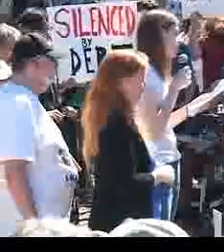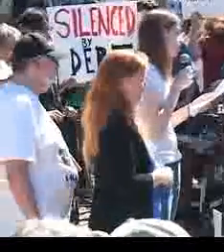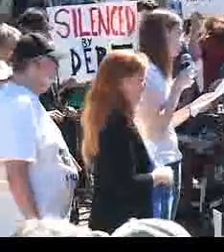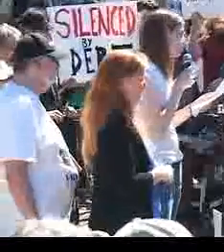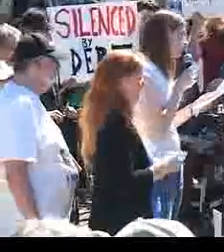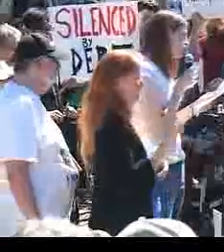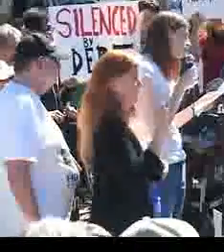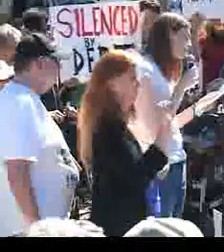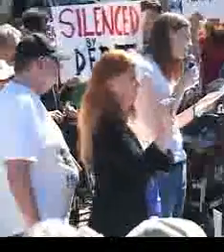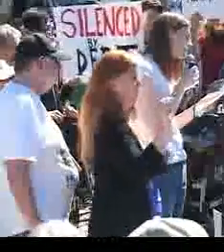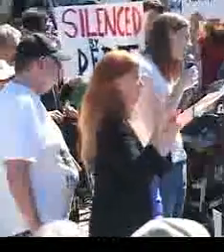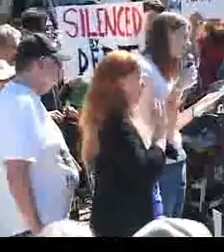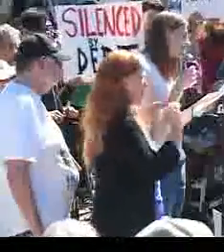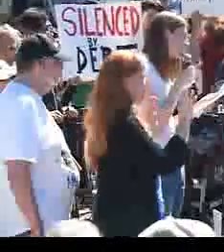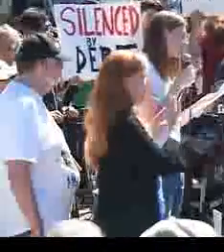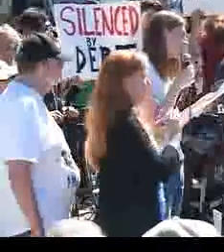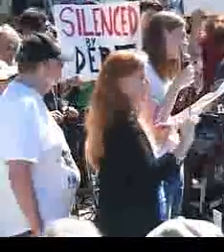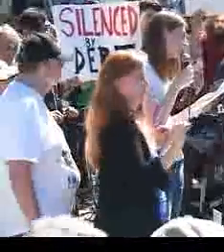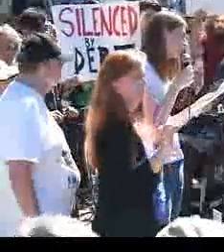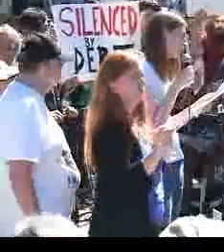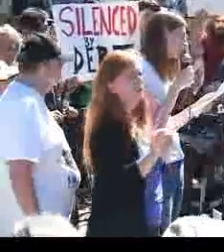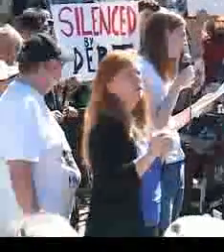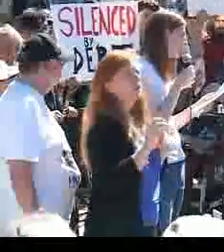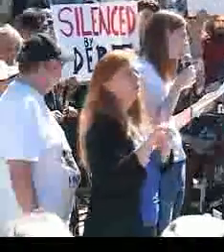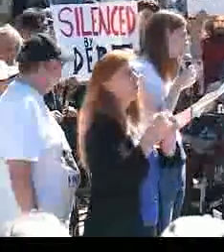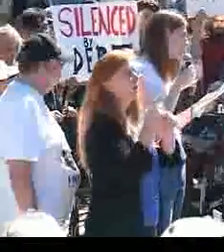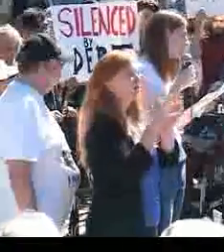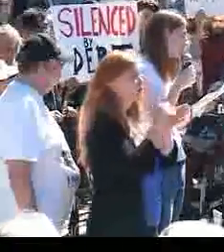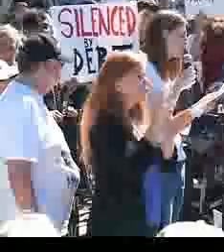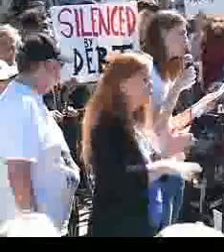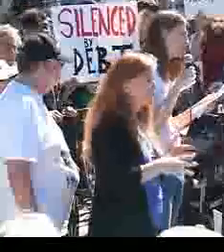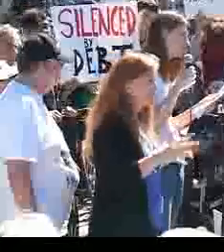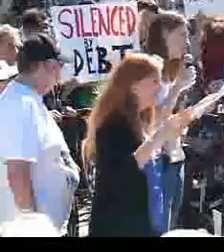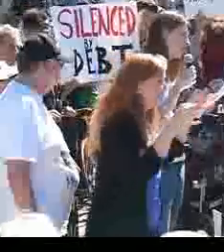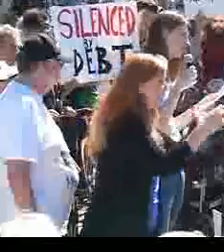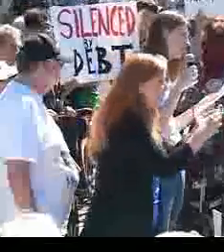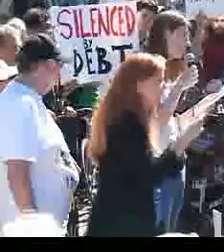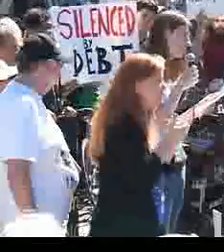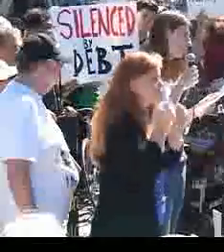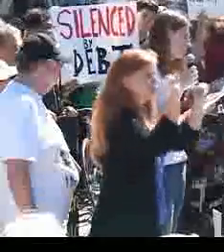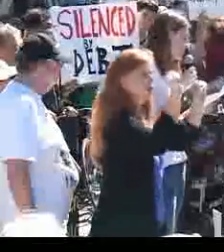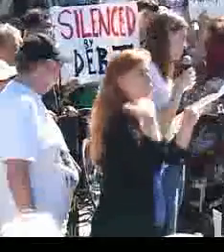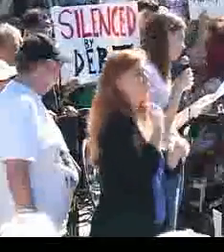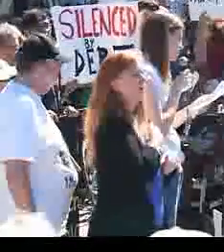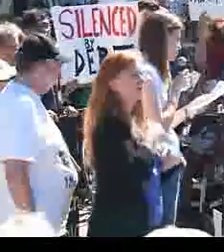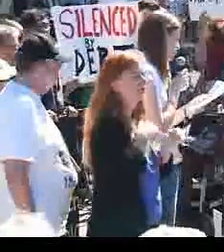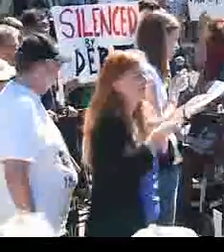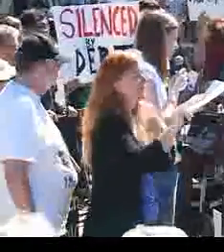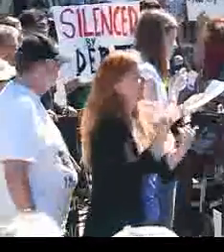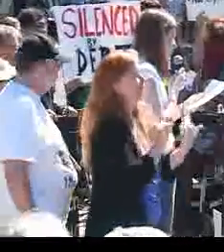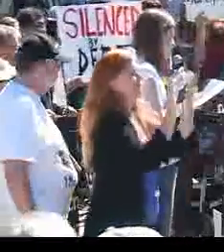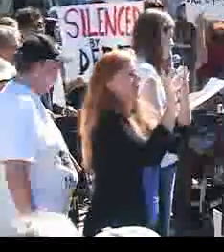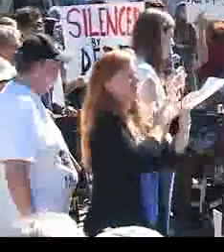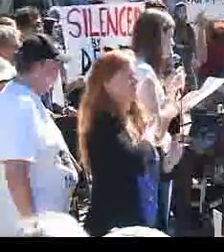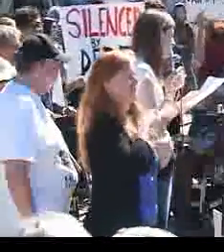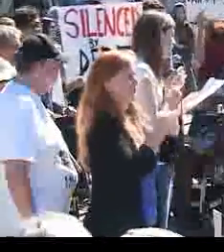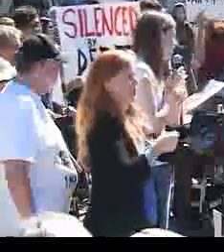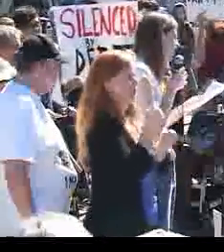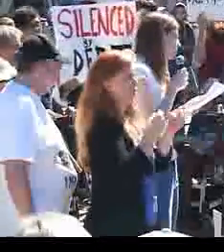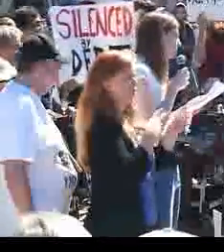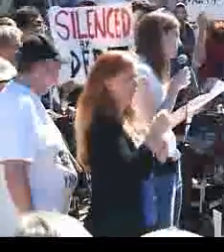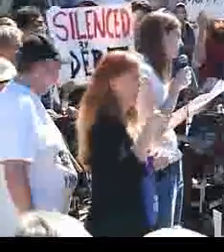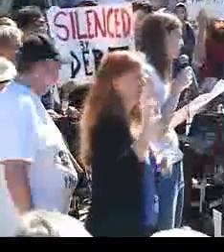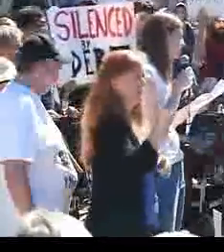because when students take collective action, we are still met with police cars and billy clubs. It was